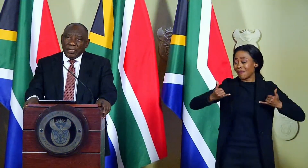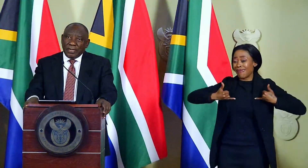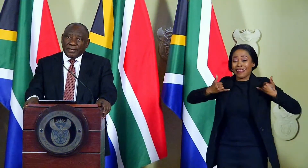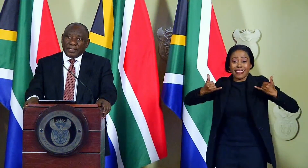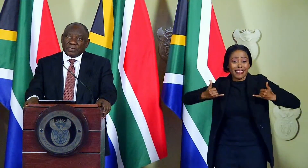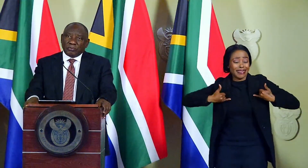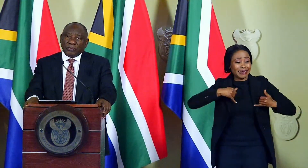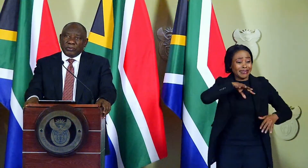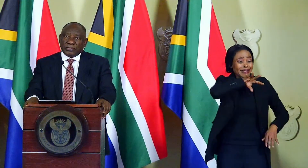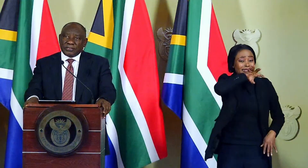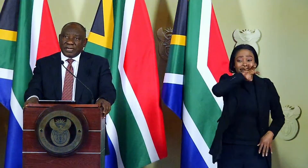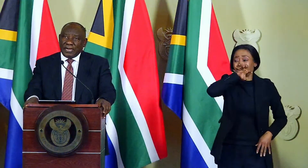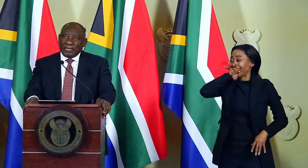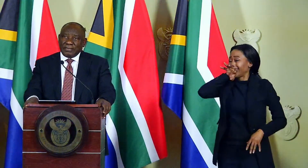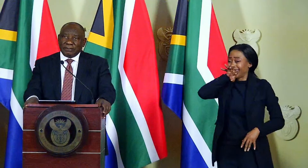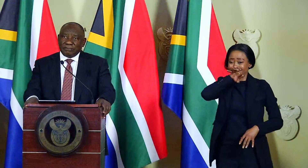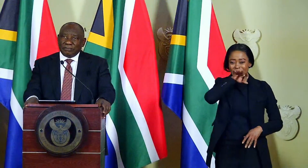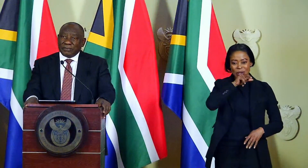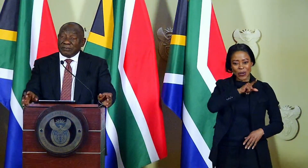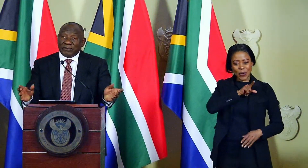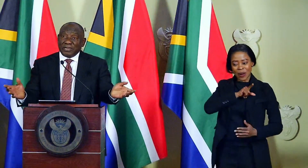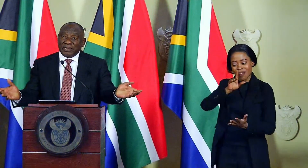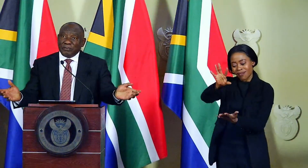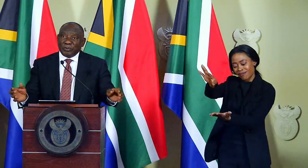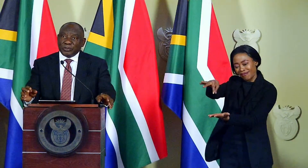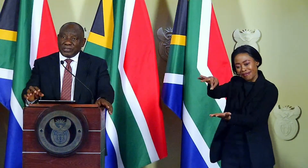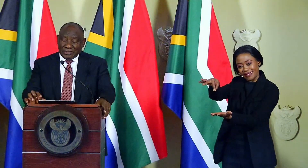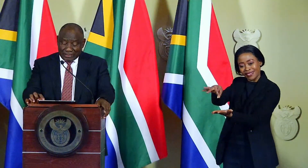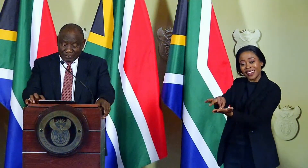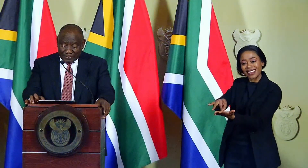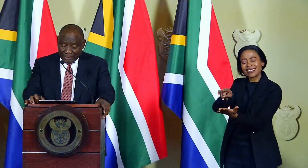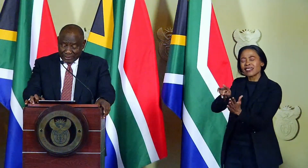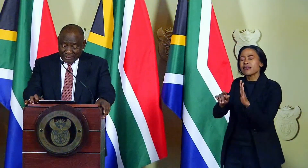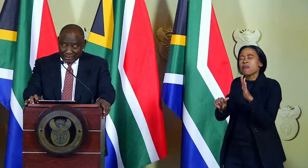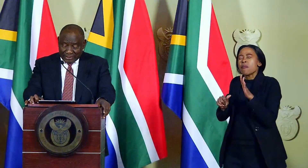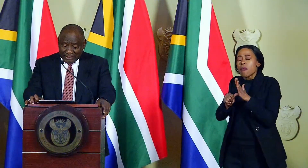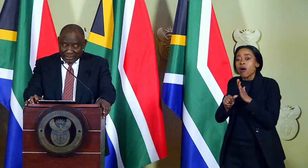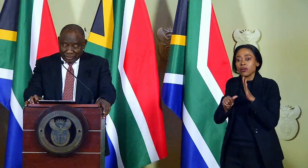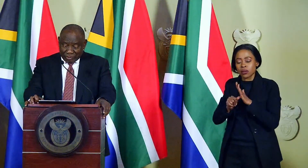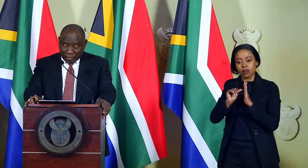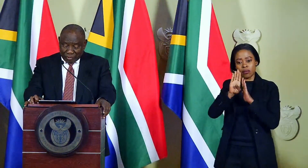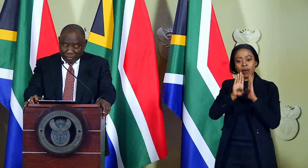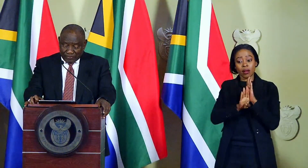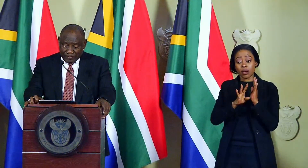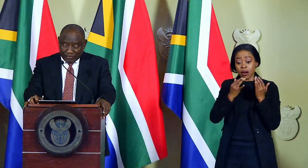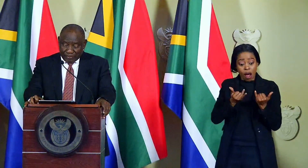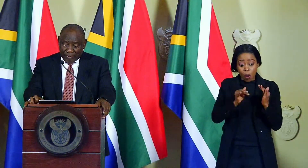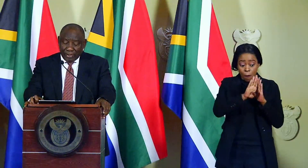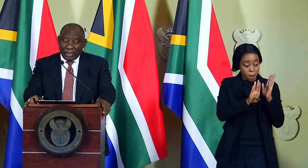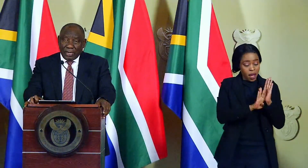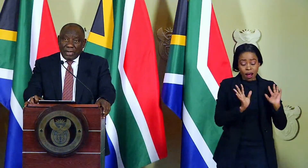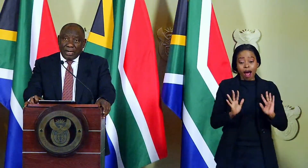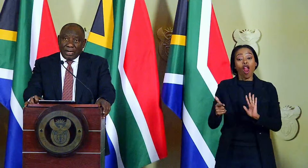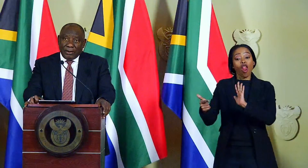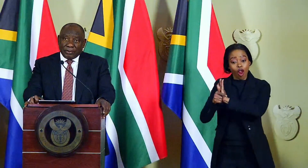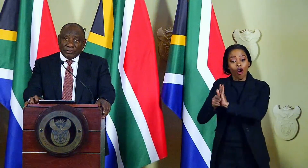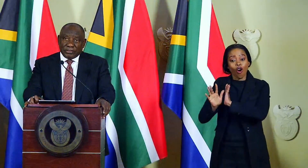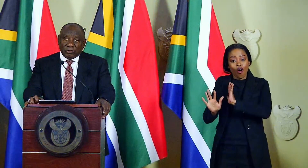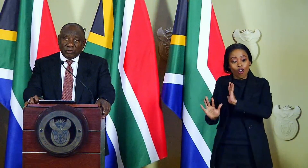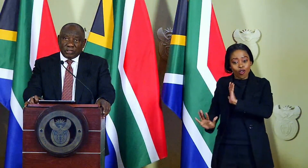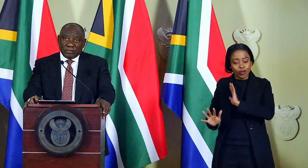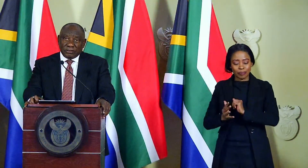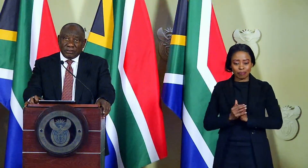joy, as we will sign this very important bill into law.